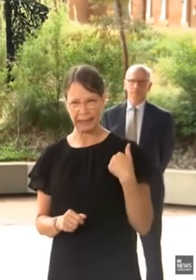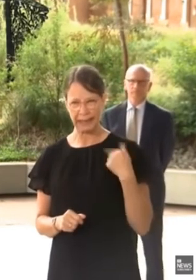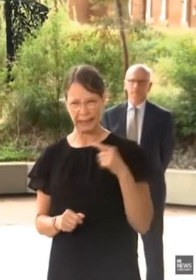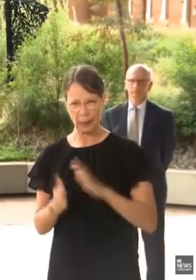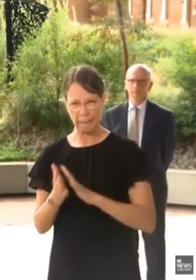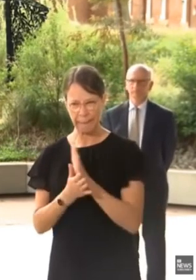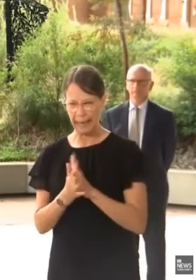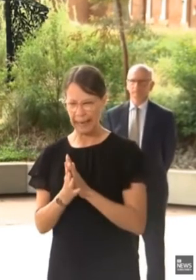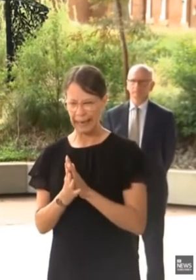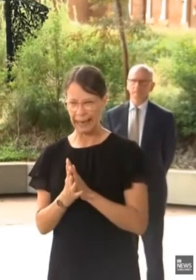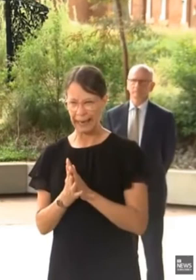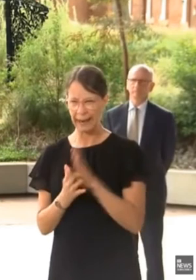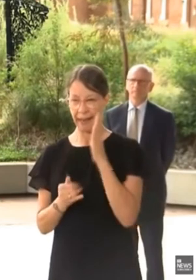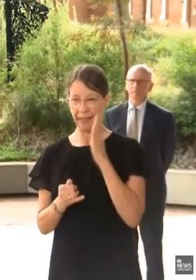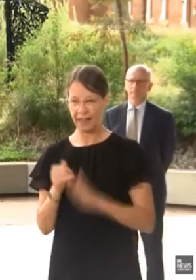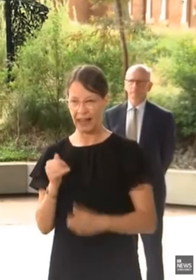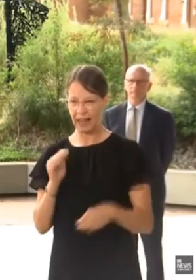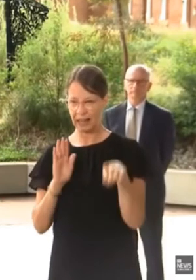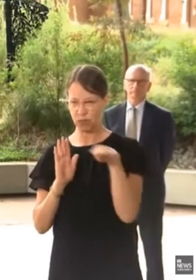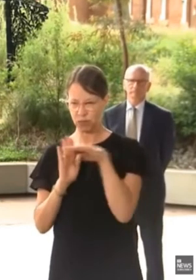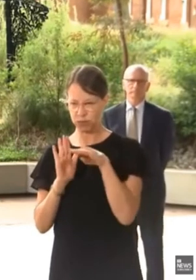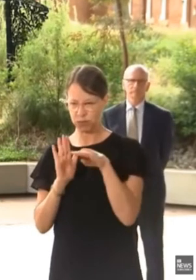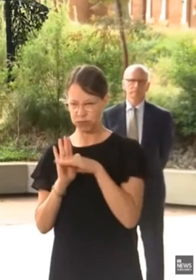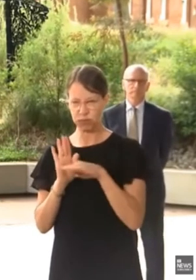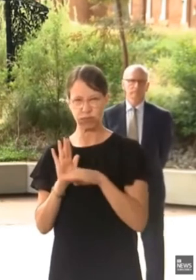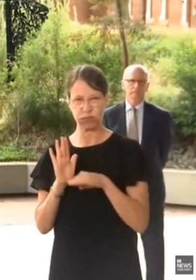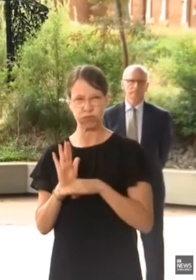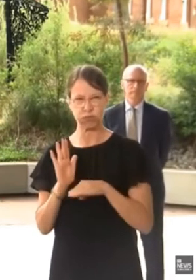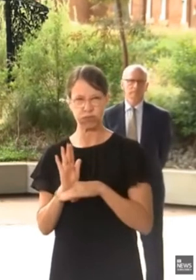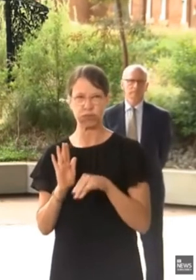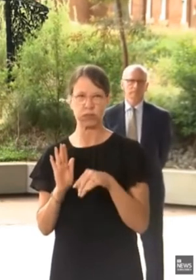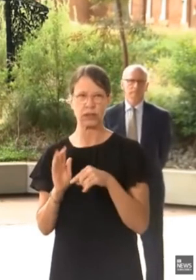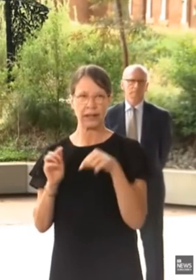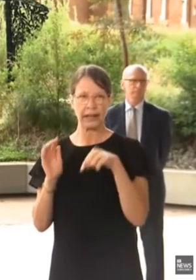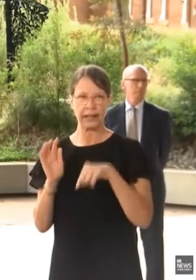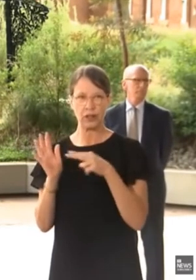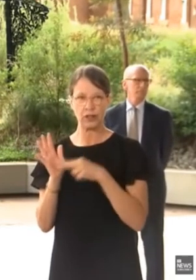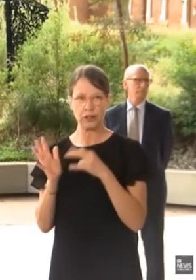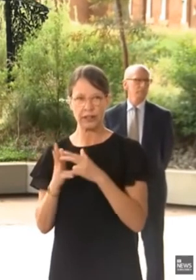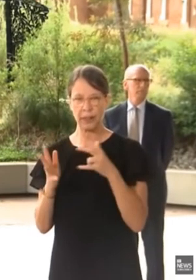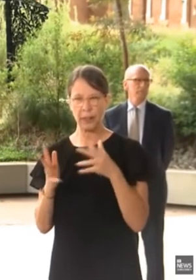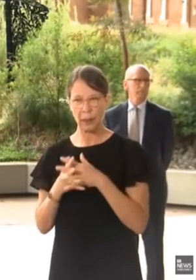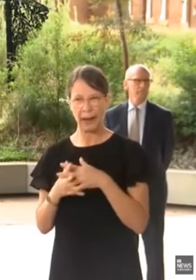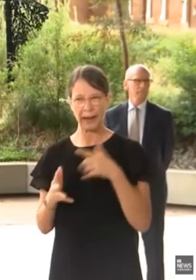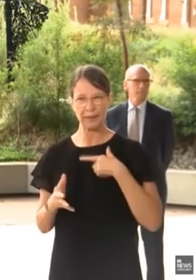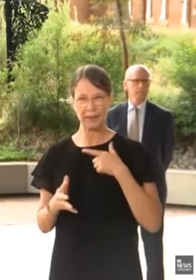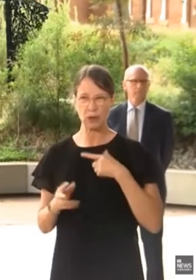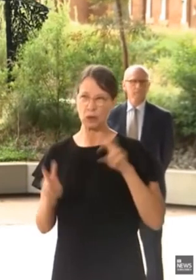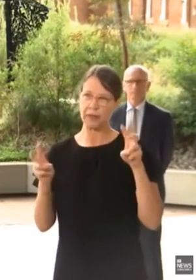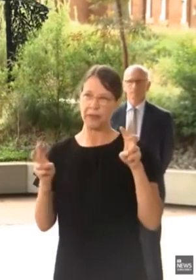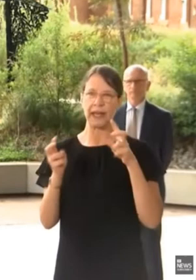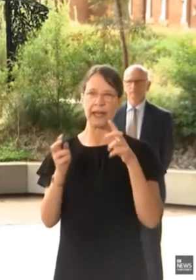New South Wales? But before we move towards what the WHO has very promisingly said overnight is end game?